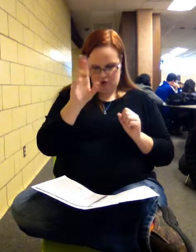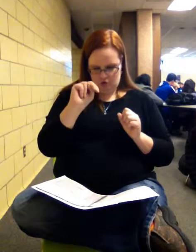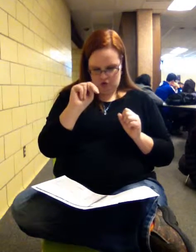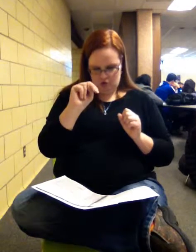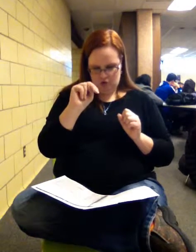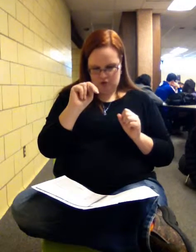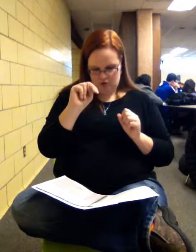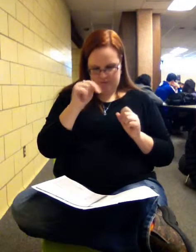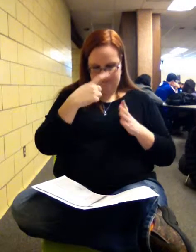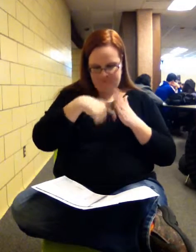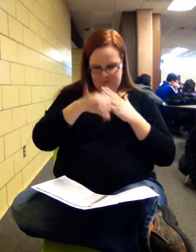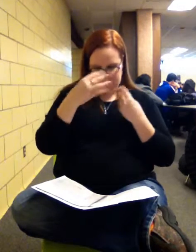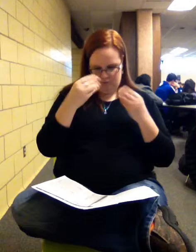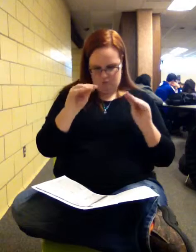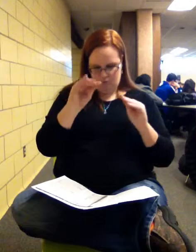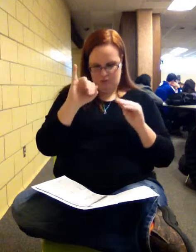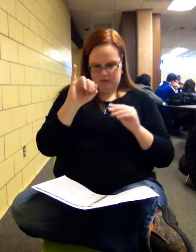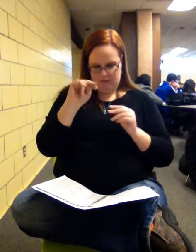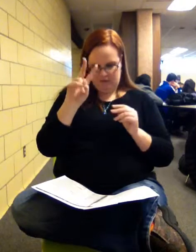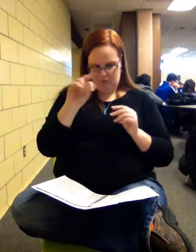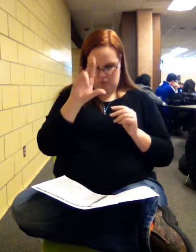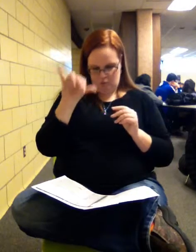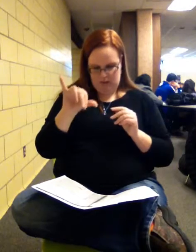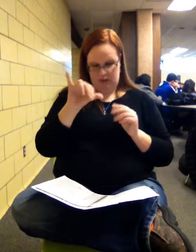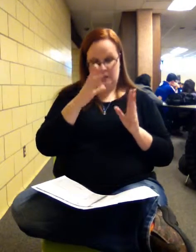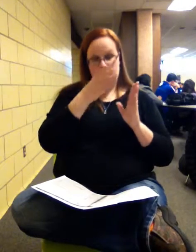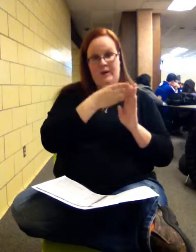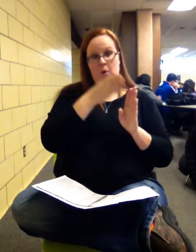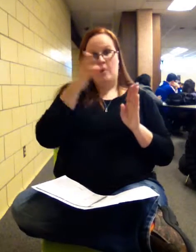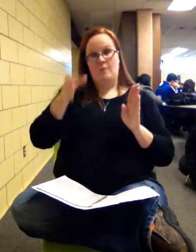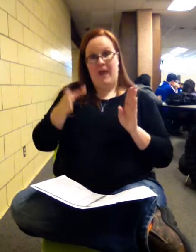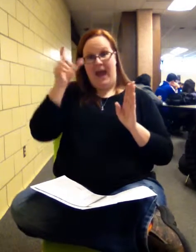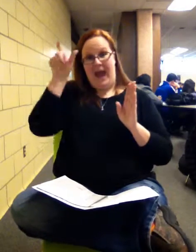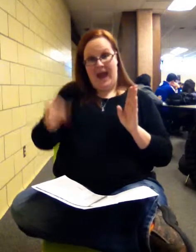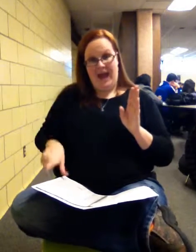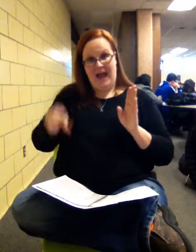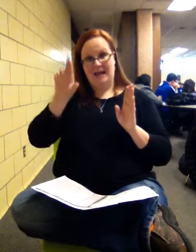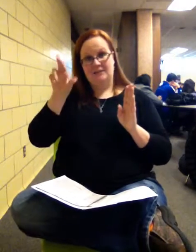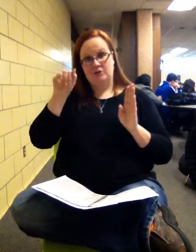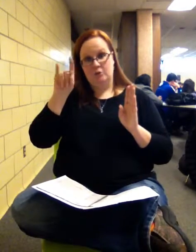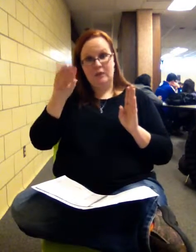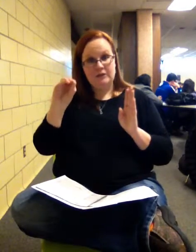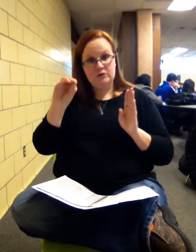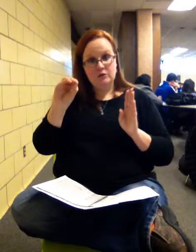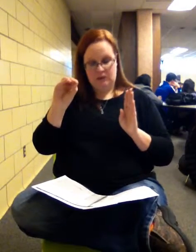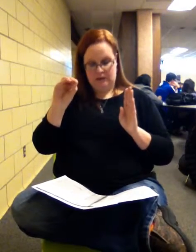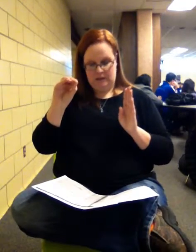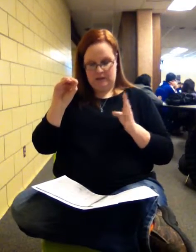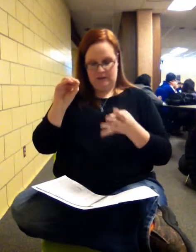exactly what we do, so we go back to the ratio column. So it's only for number 4 that we have to go to that little individual